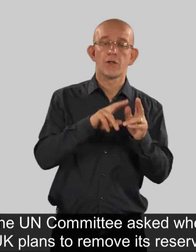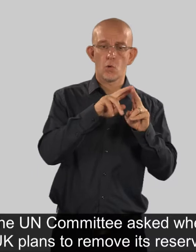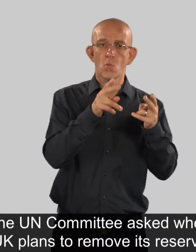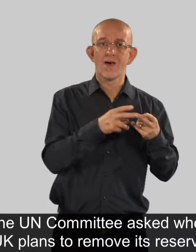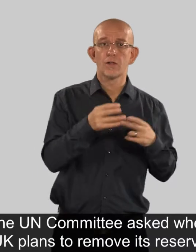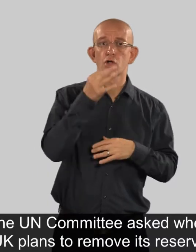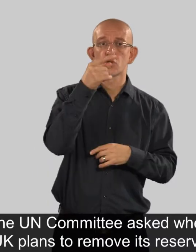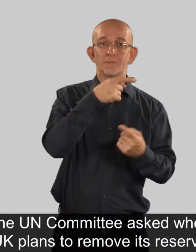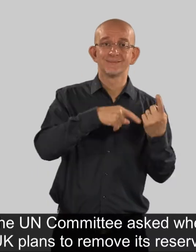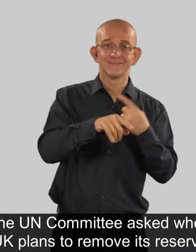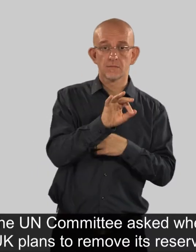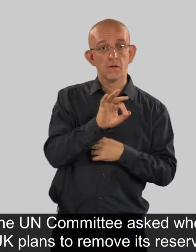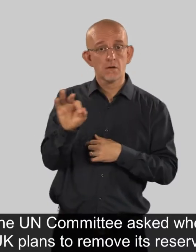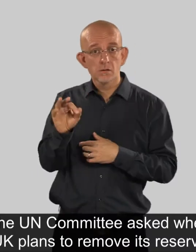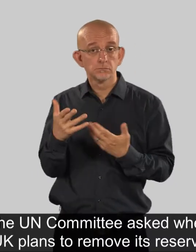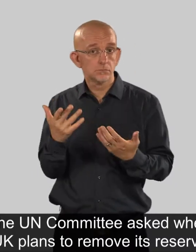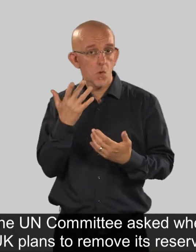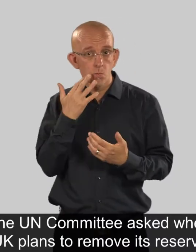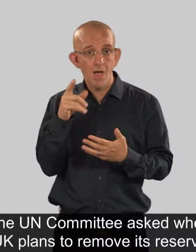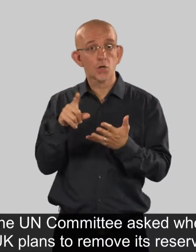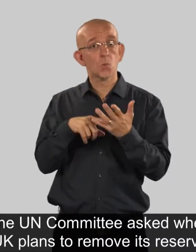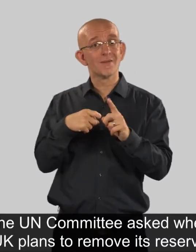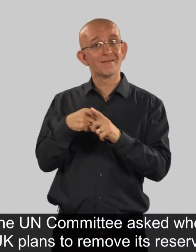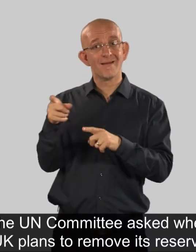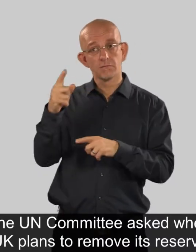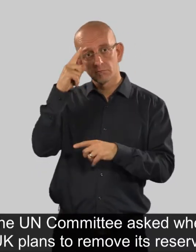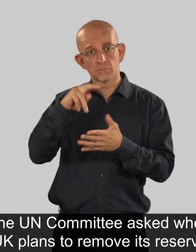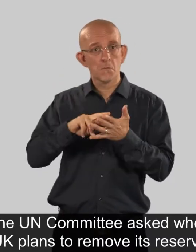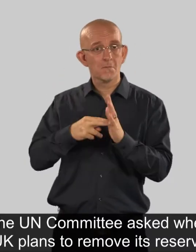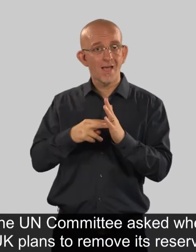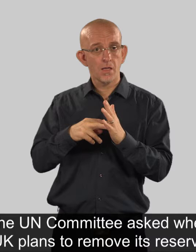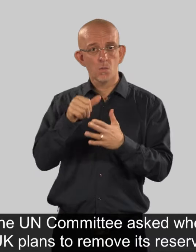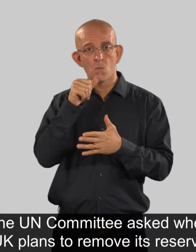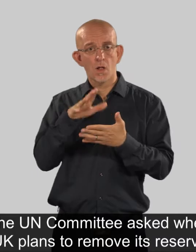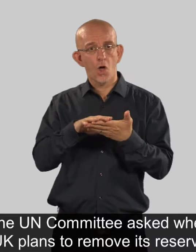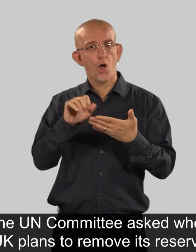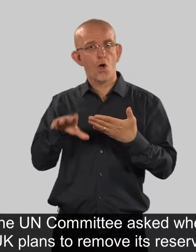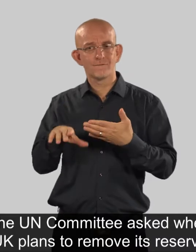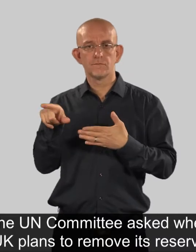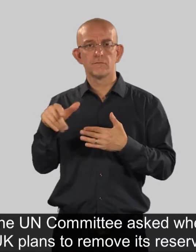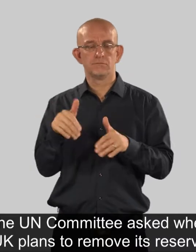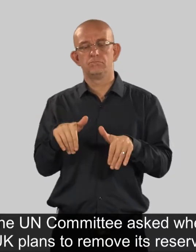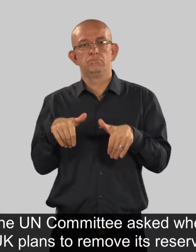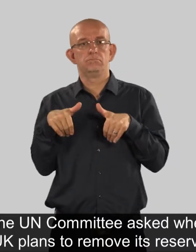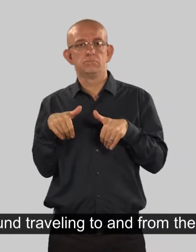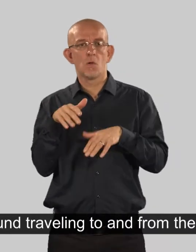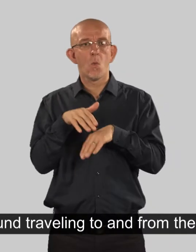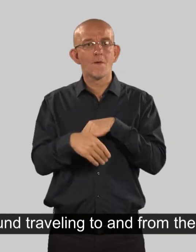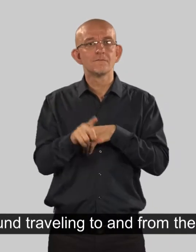The UN Committee asked when the UK plans to remove its reservation around travelling to and